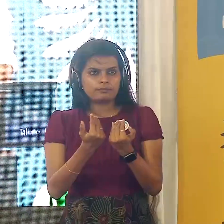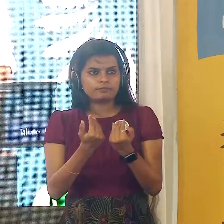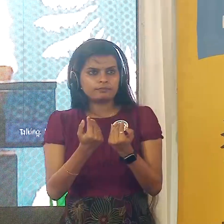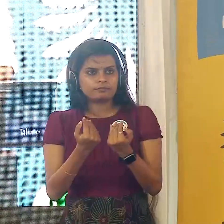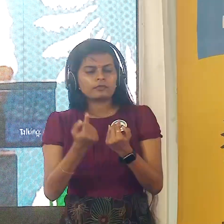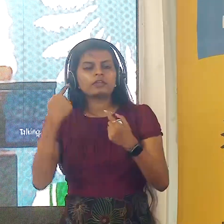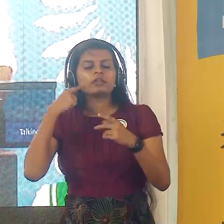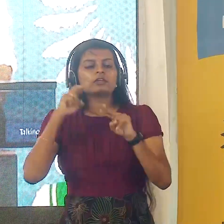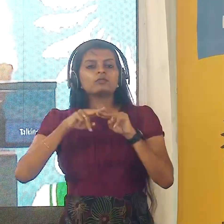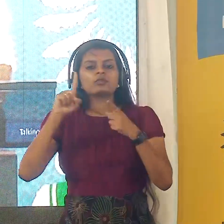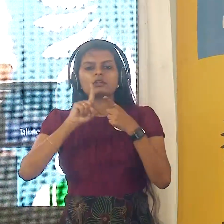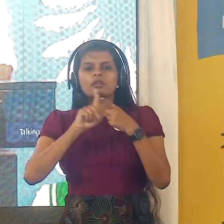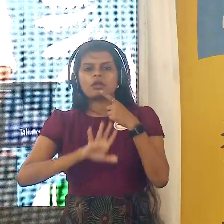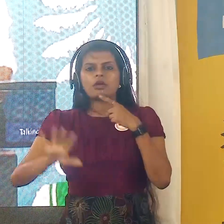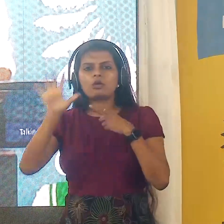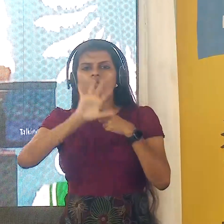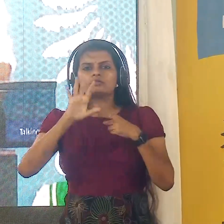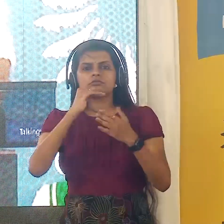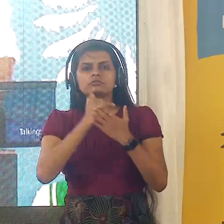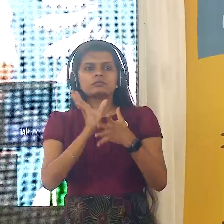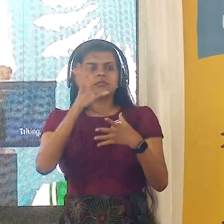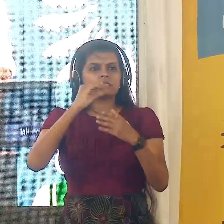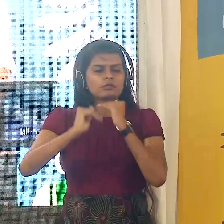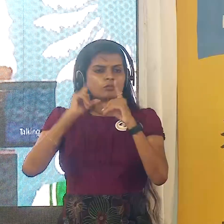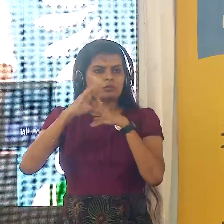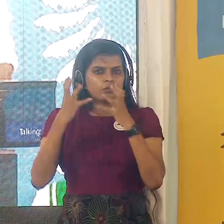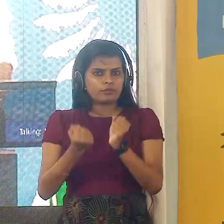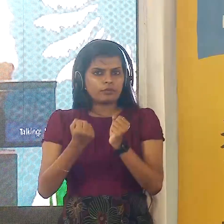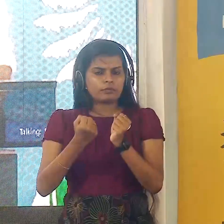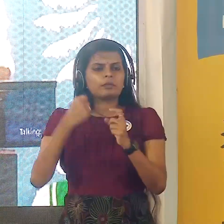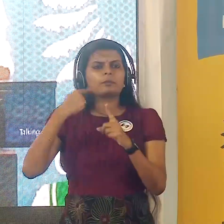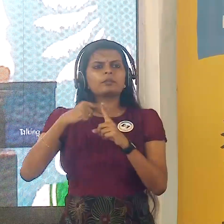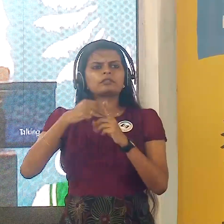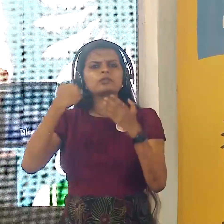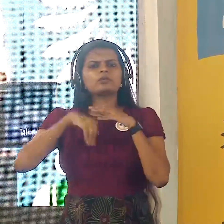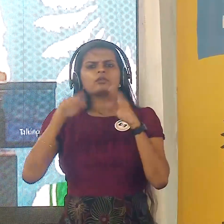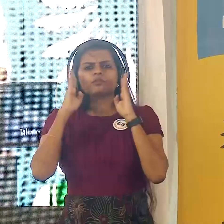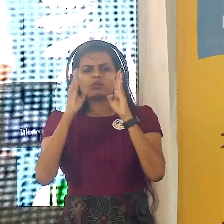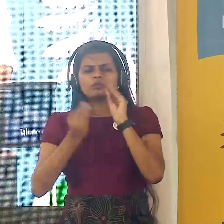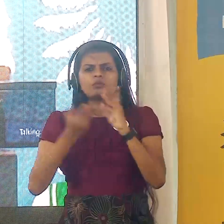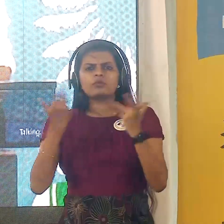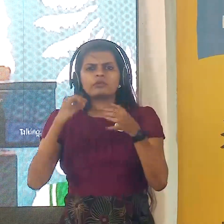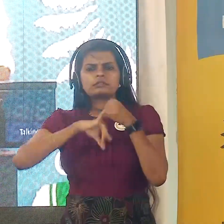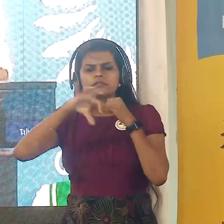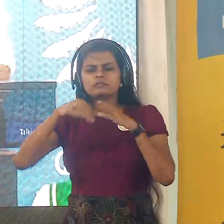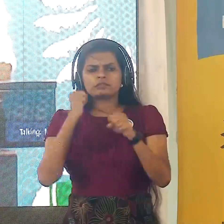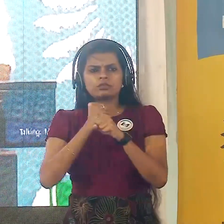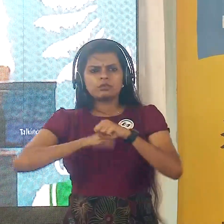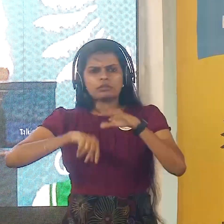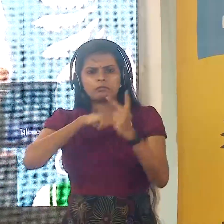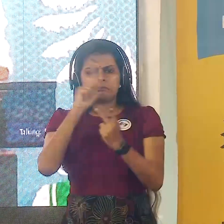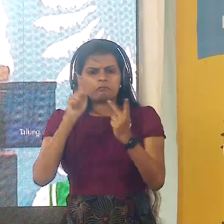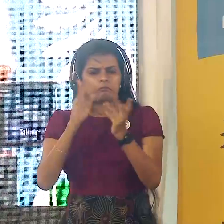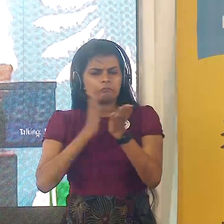an ecosystem is developed for these sectors to grow, and in that sense the focus of the state government is in the right